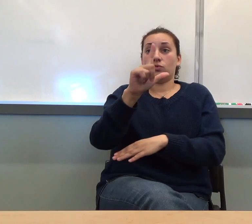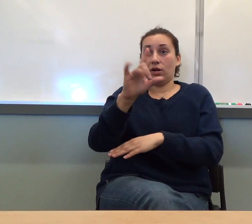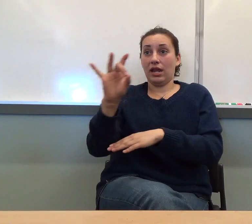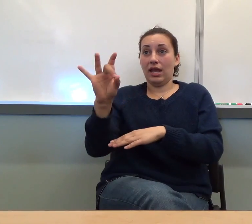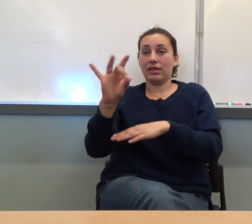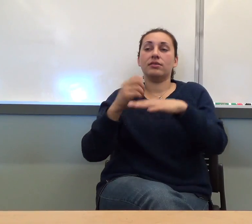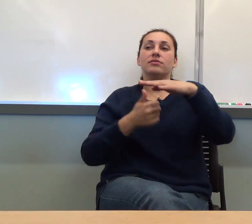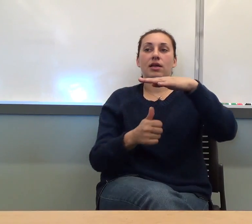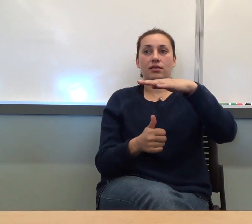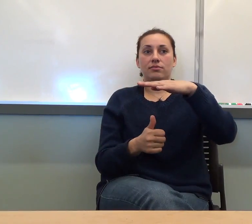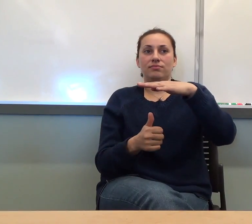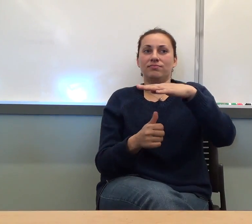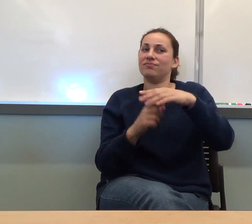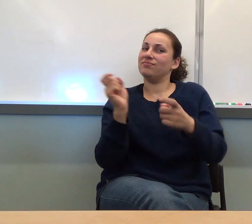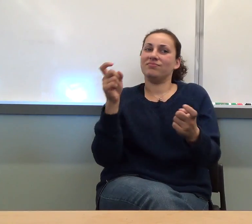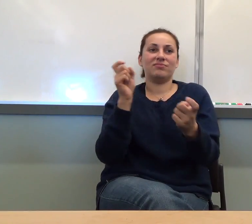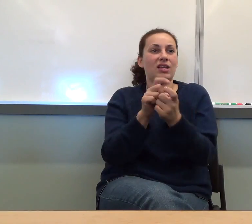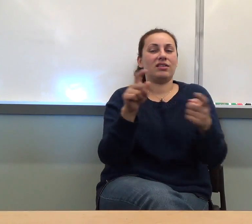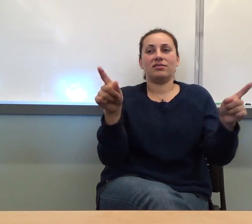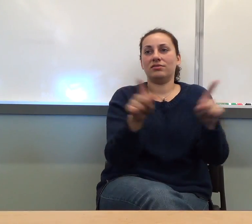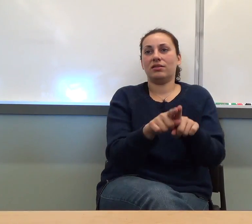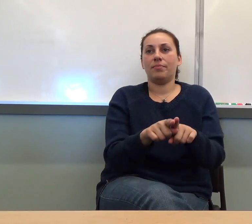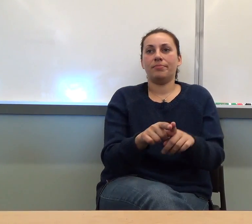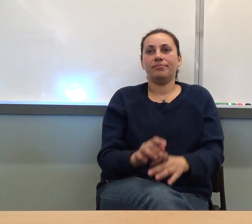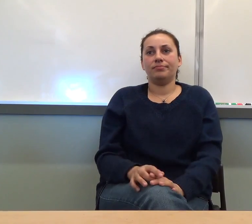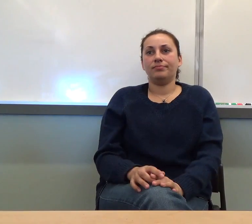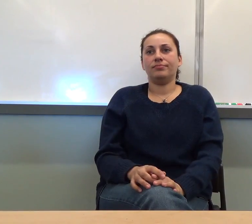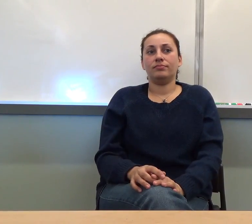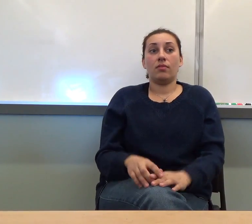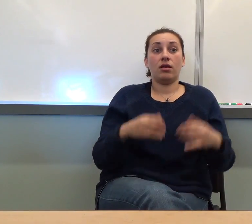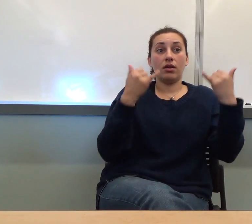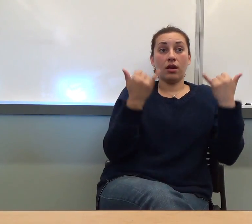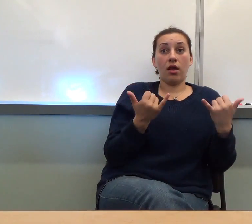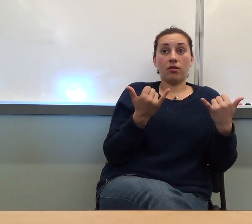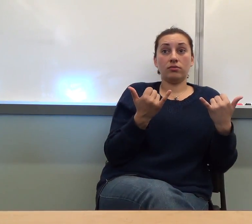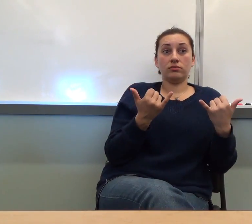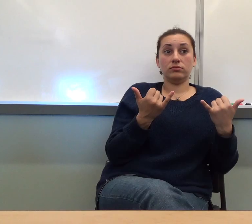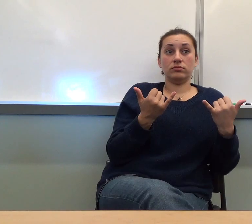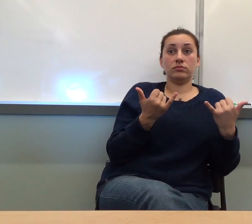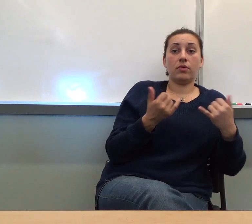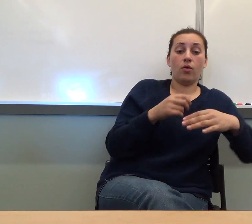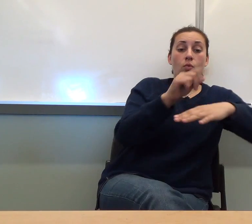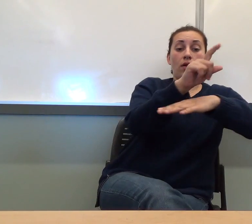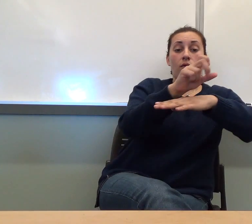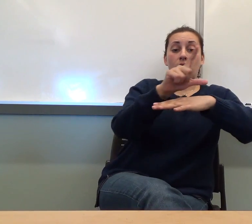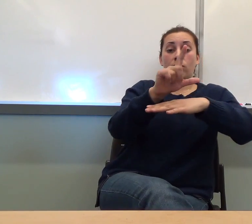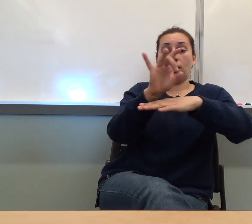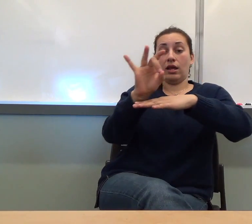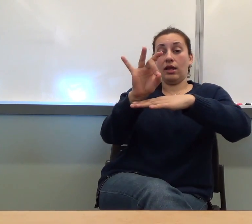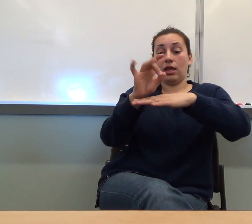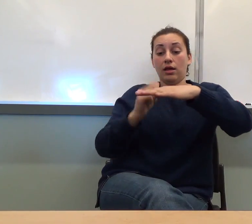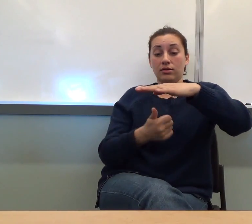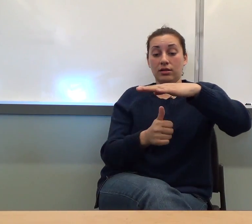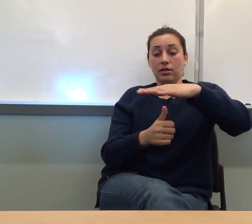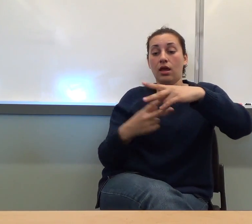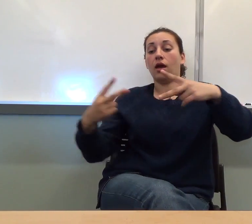thing. So now we've got 128 tenths times 2/9.